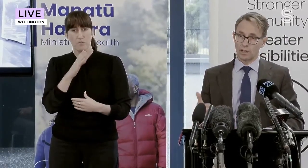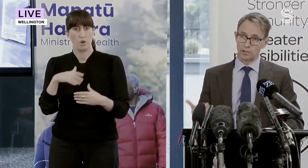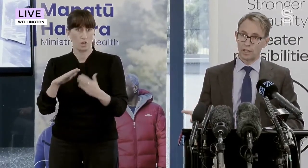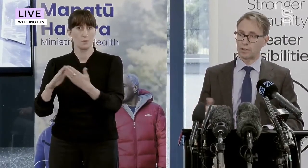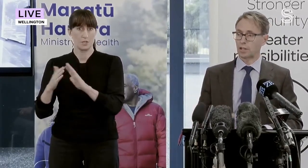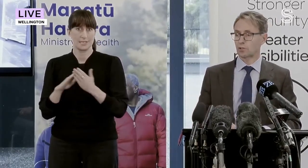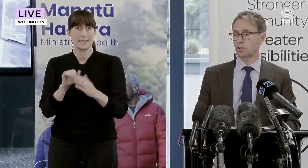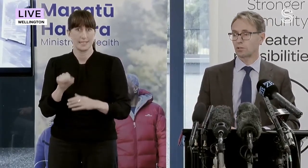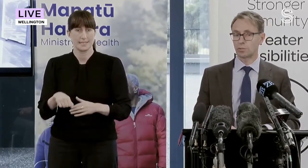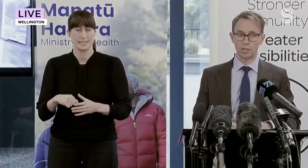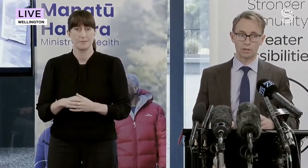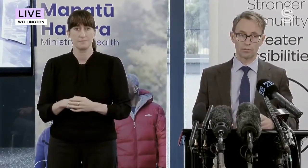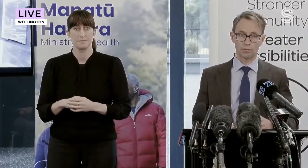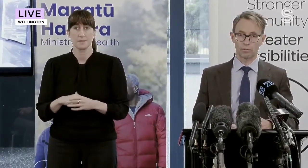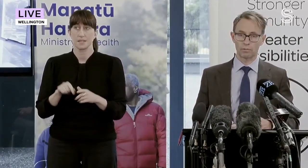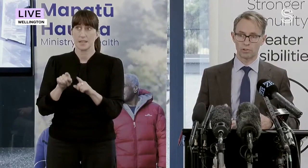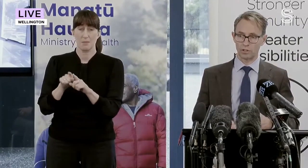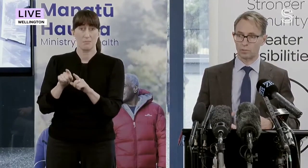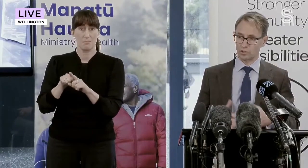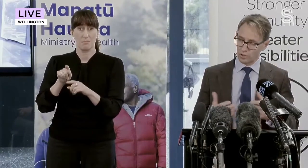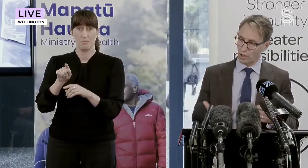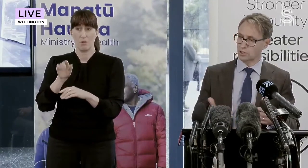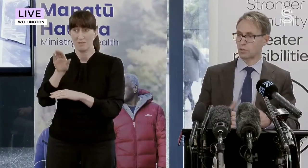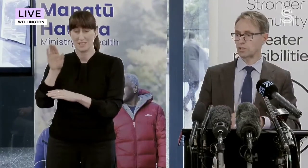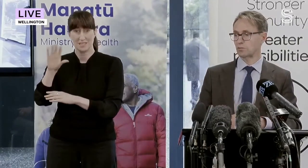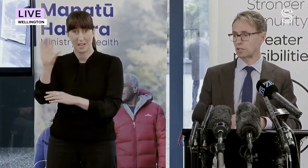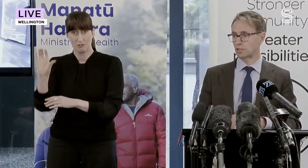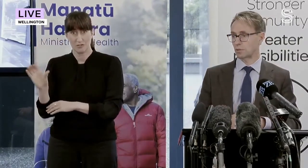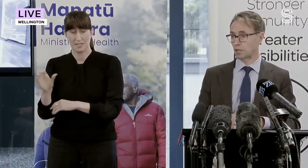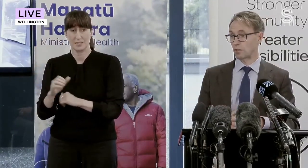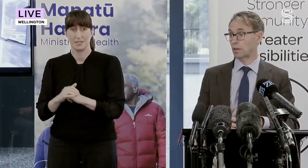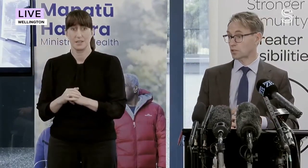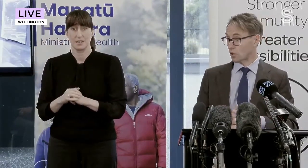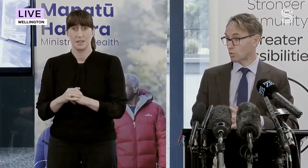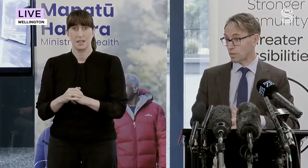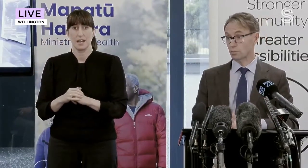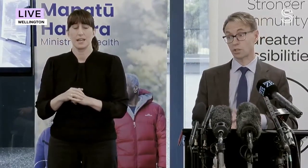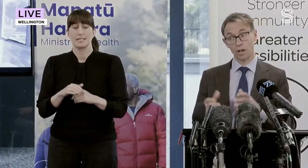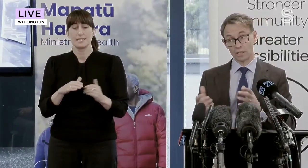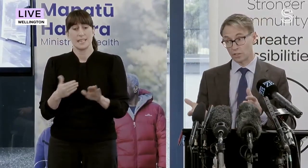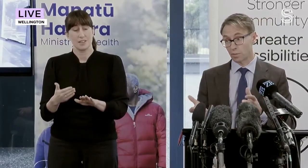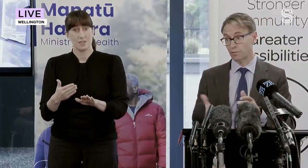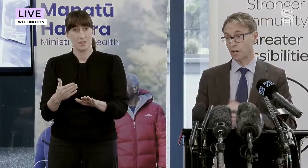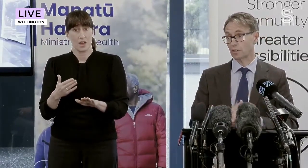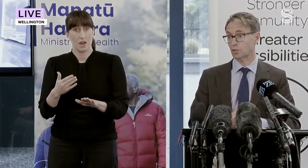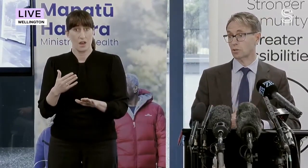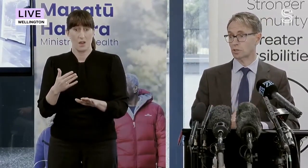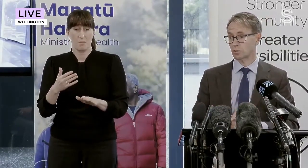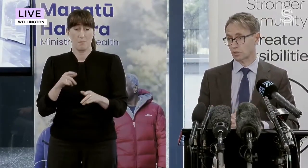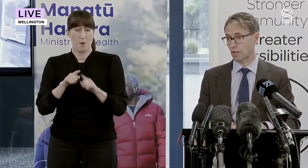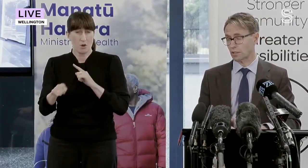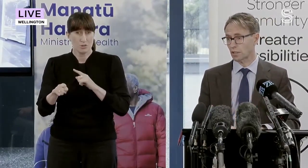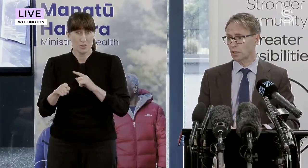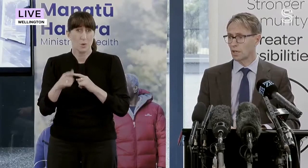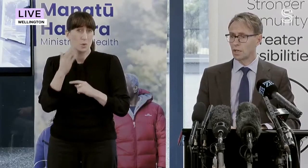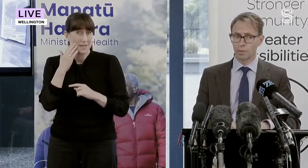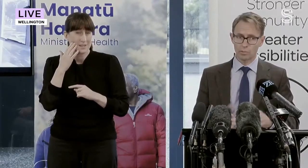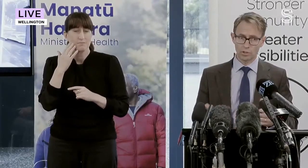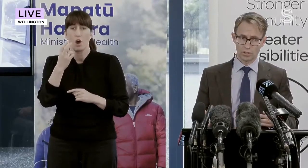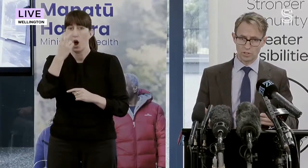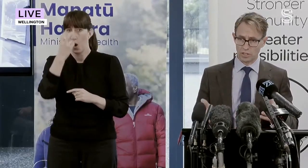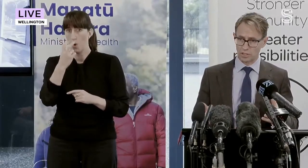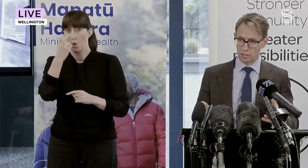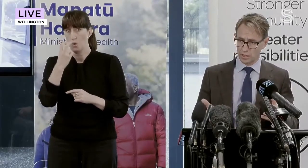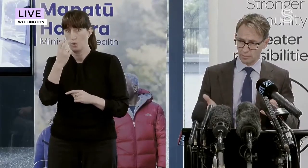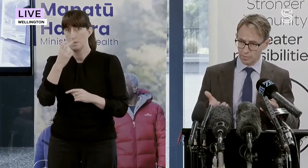say is, as in other countries, we see the highest rates of death amongst older people, so age is by far the strongest risk factor. But